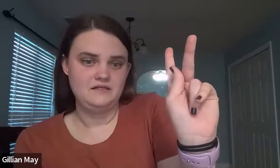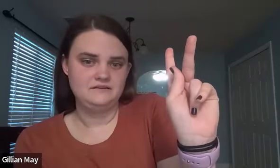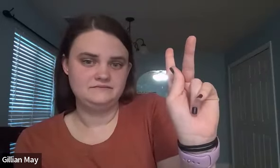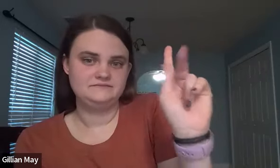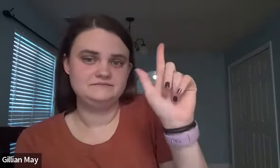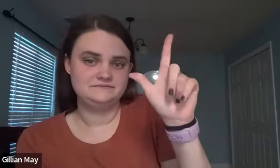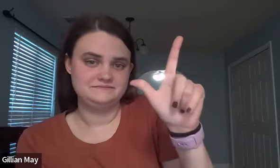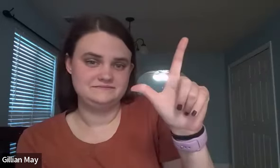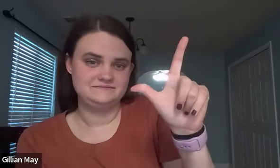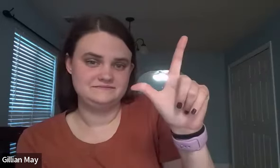L,